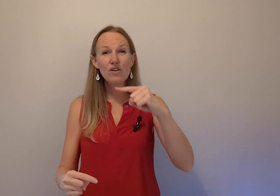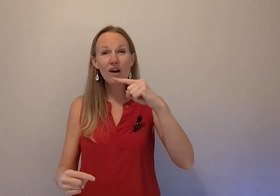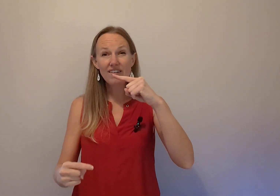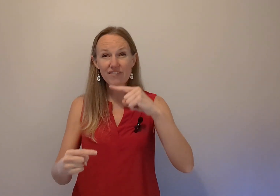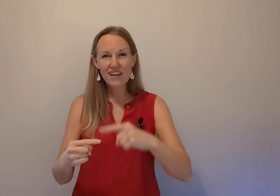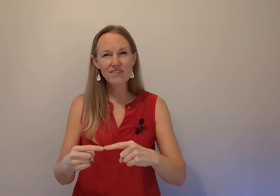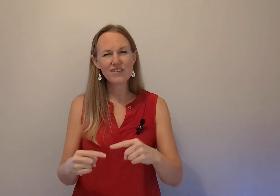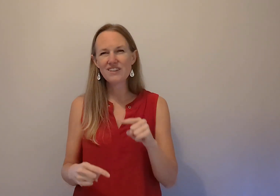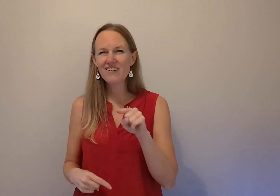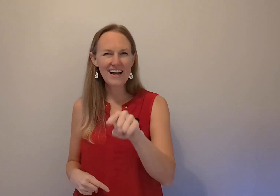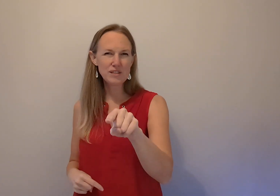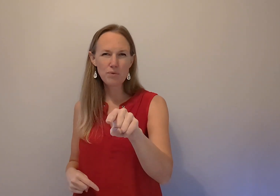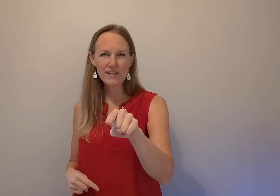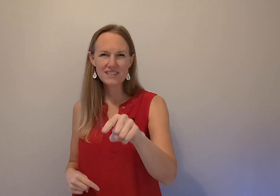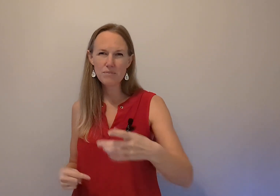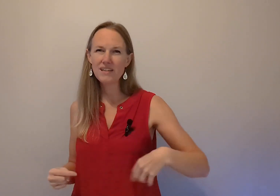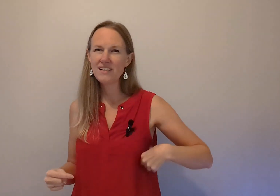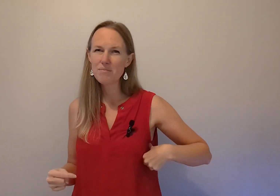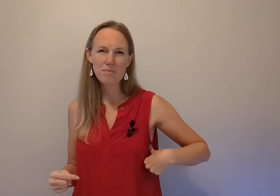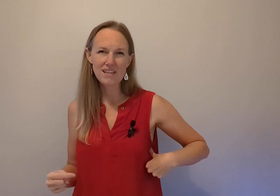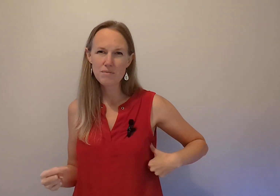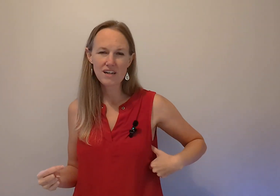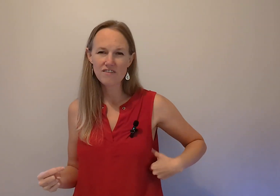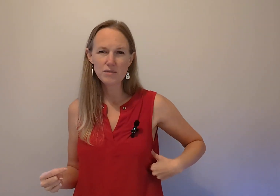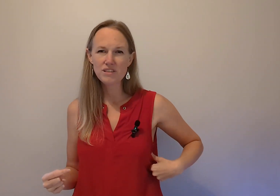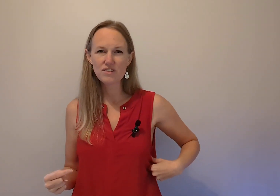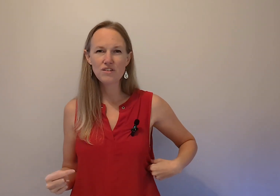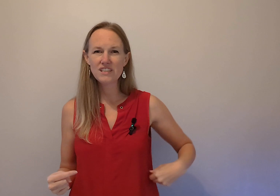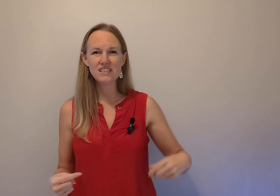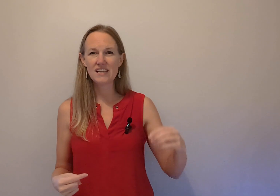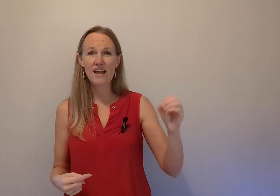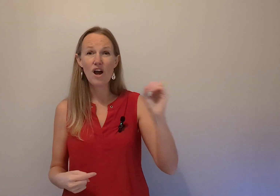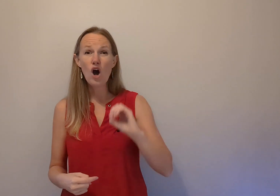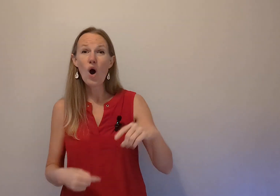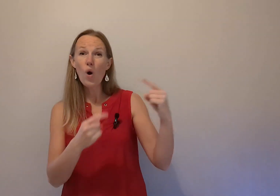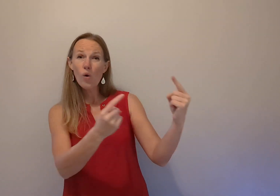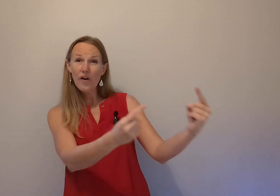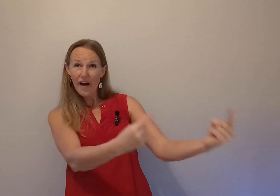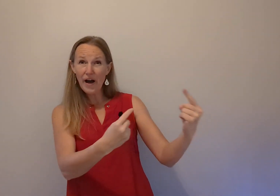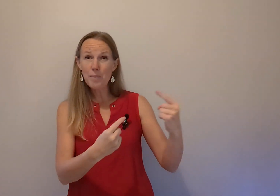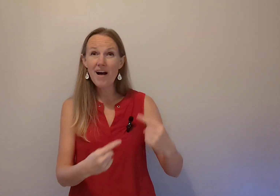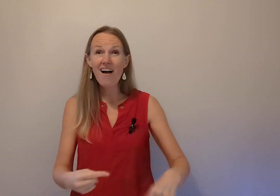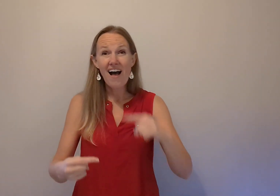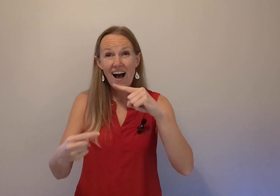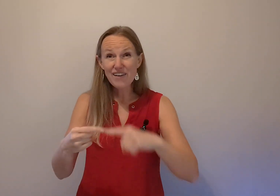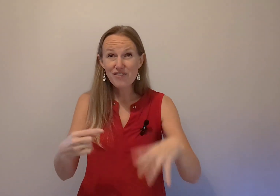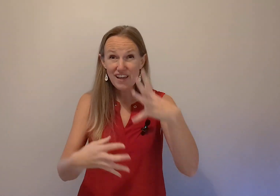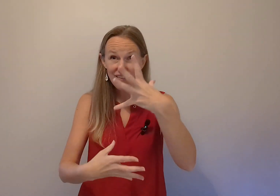you unfaithful. You don't have to point to someone that might make them uncomfortable. So you can just say, oh, come,